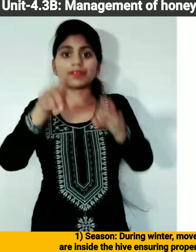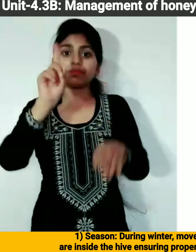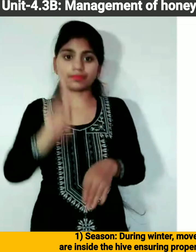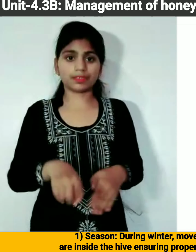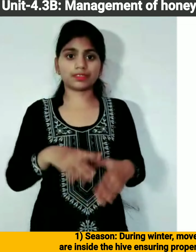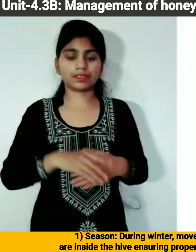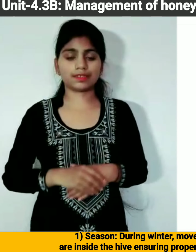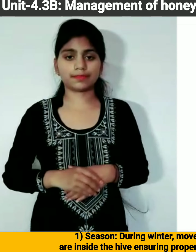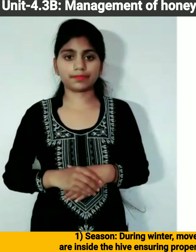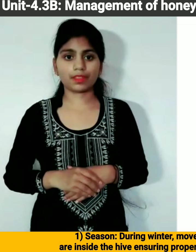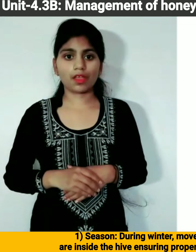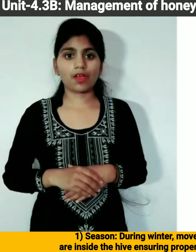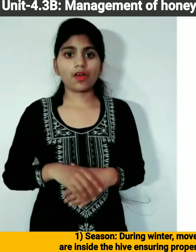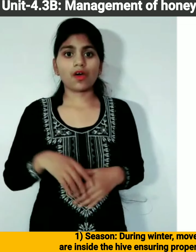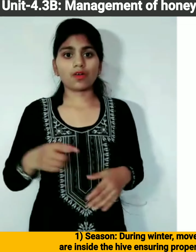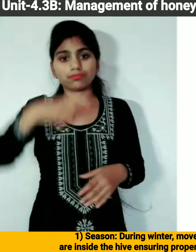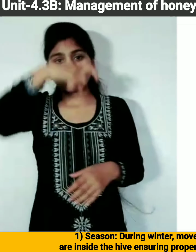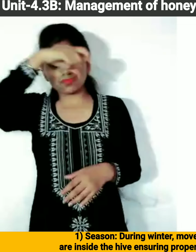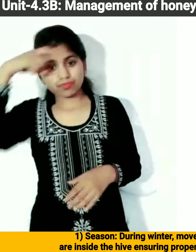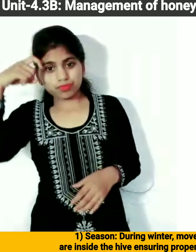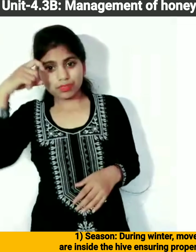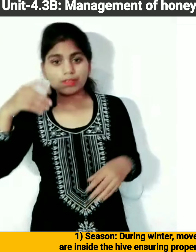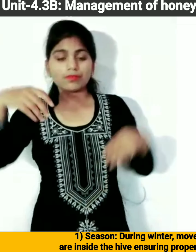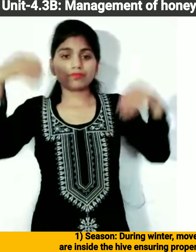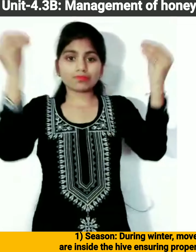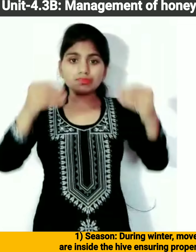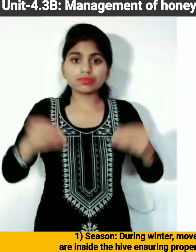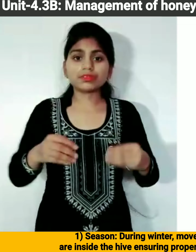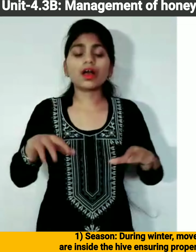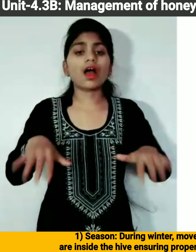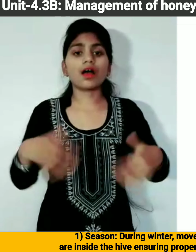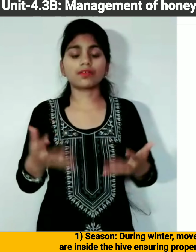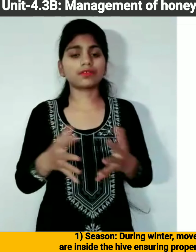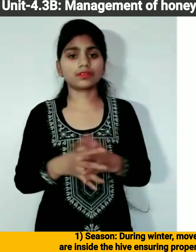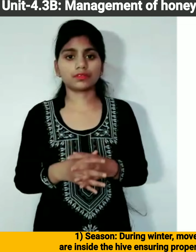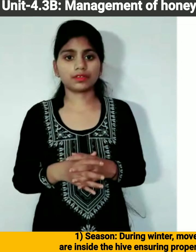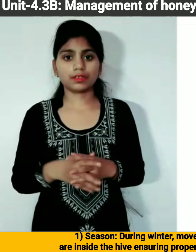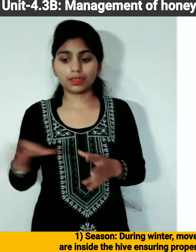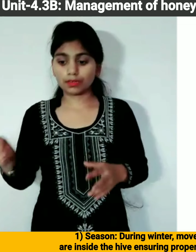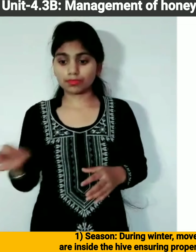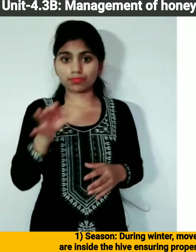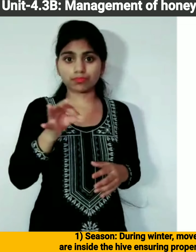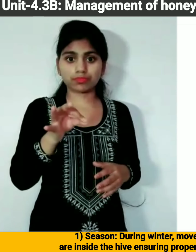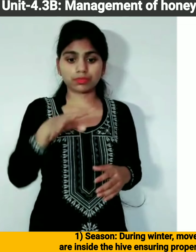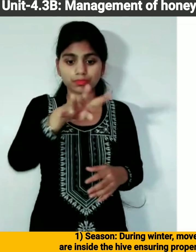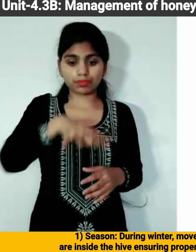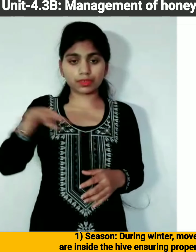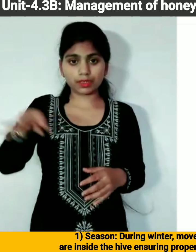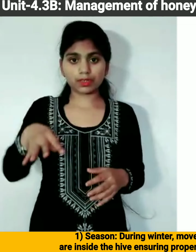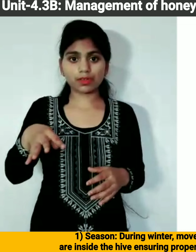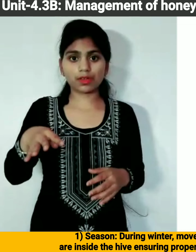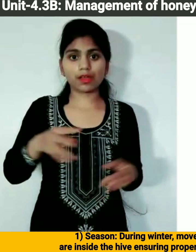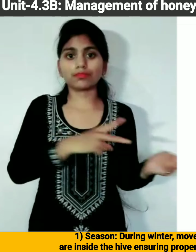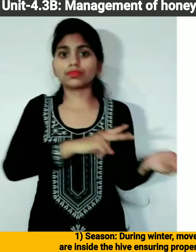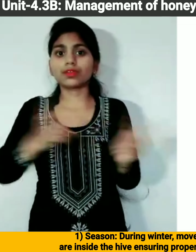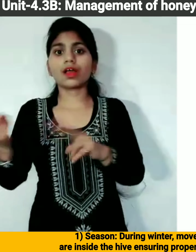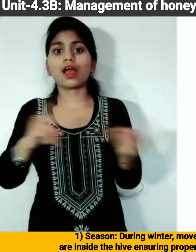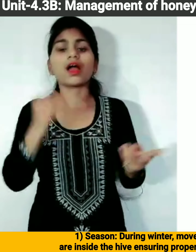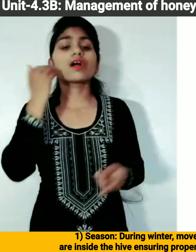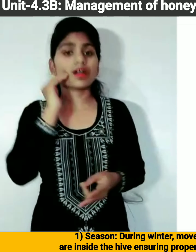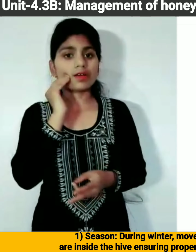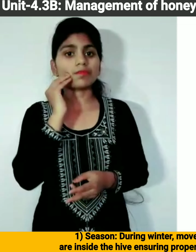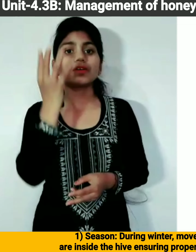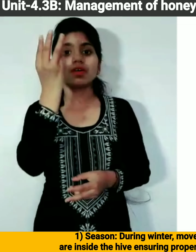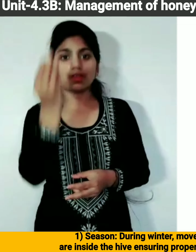During summer or monsoon season, colonies should be migrated during night when it